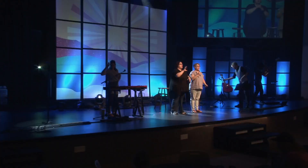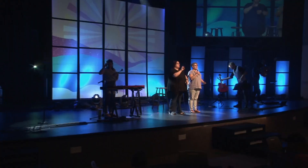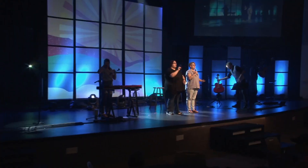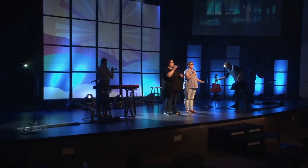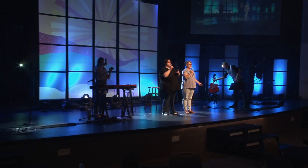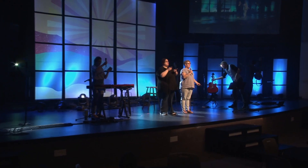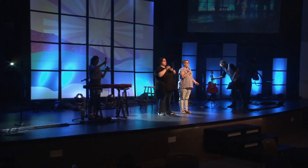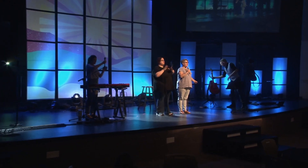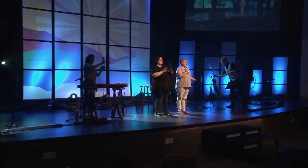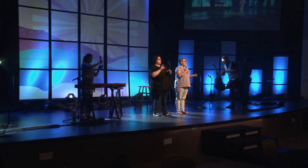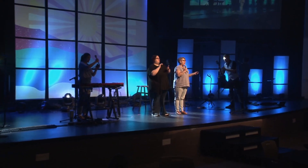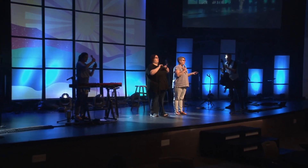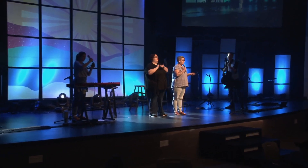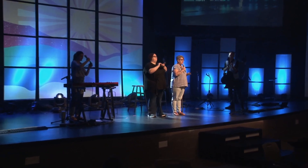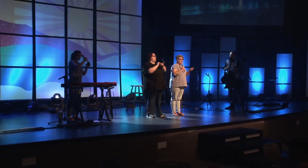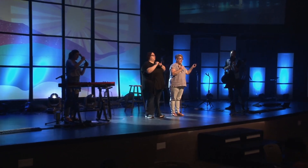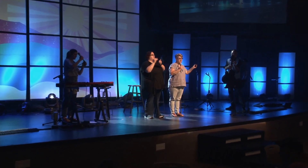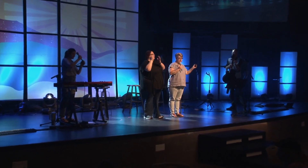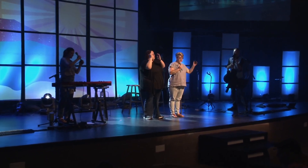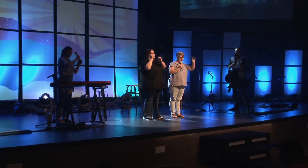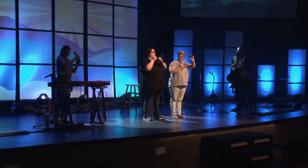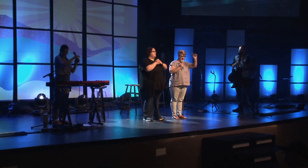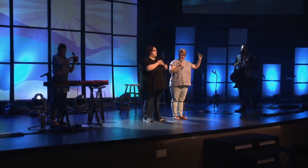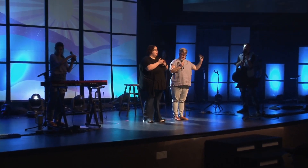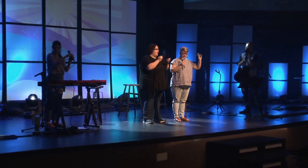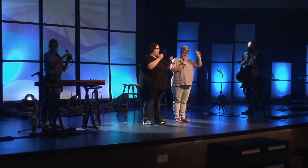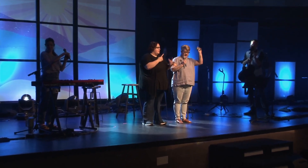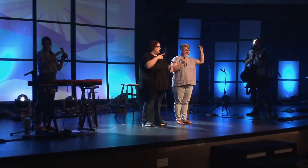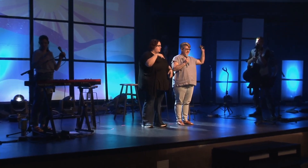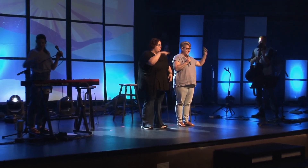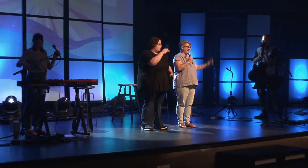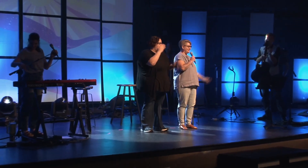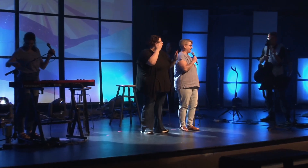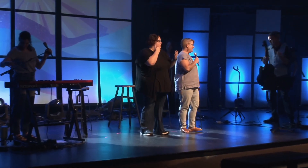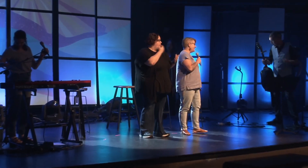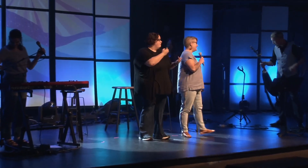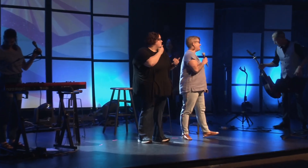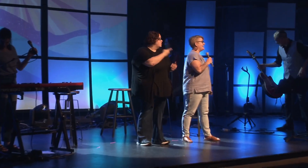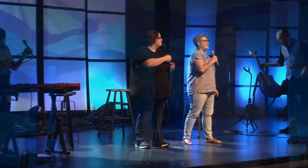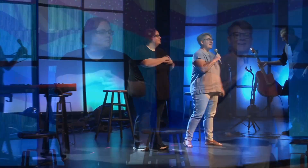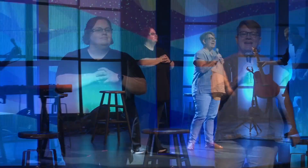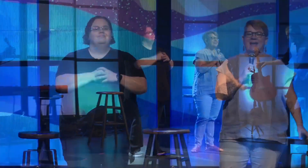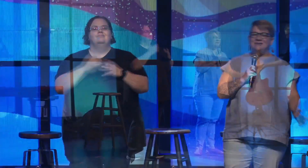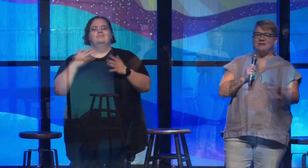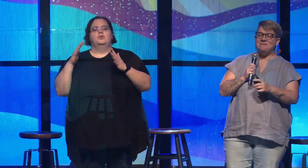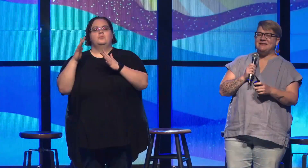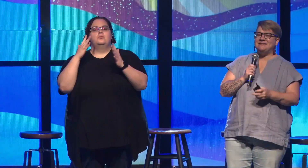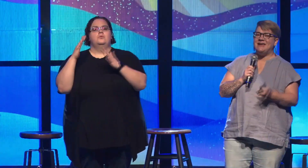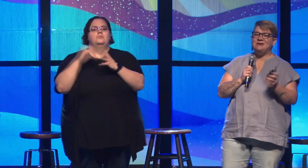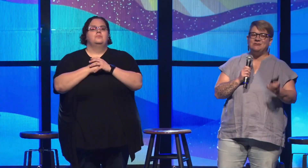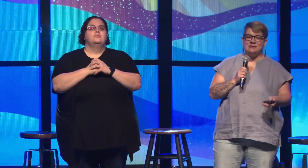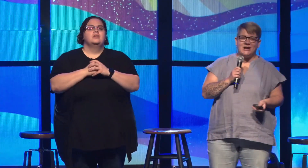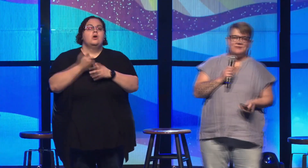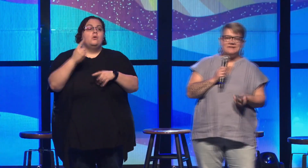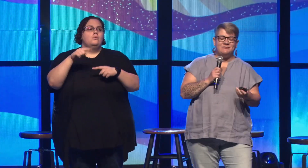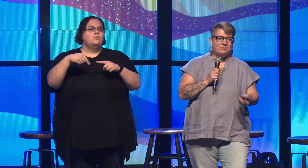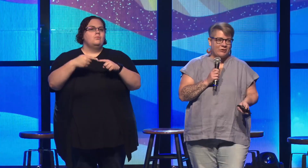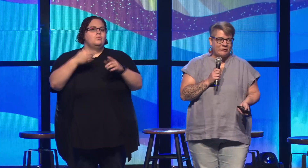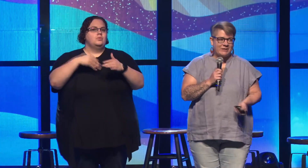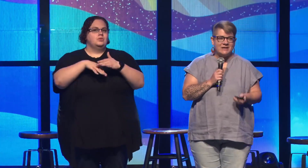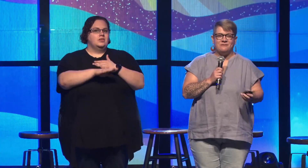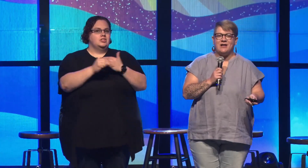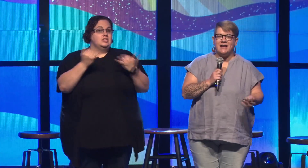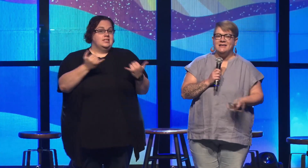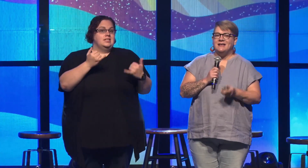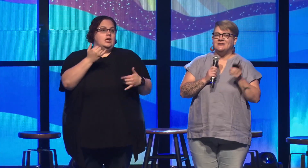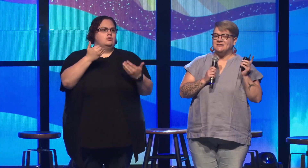Co-Director of Partners in Hope. How many of you are thankful for air conditioning? As you came in today, you should have received a